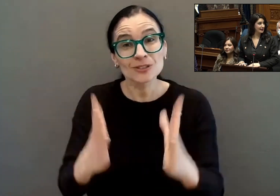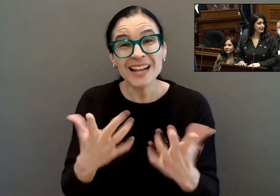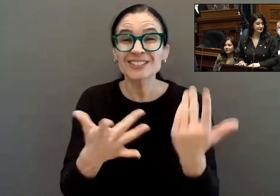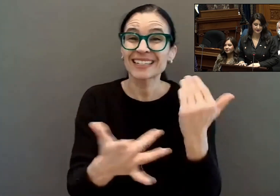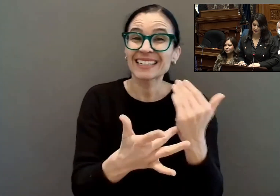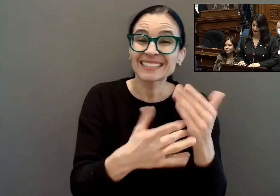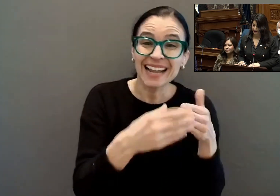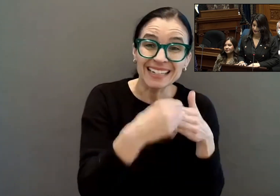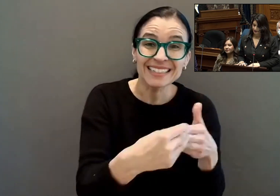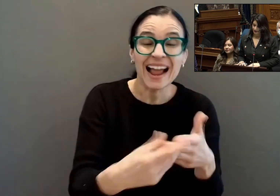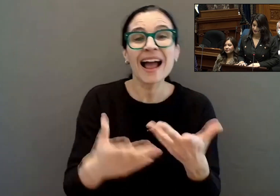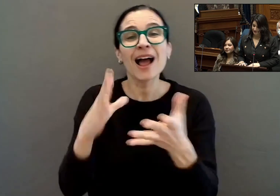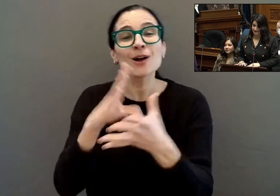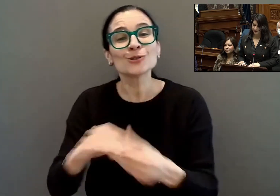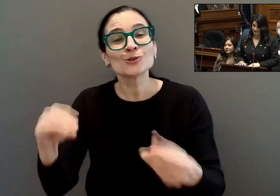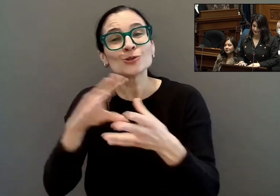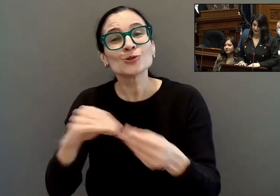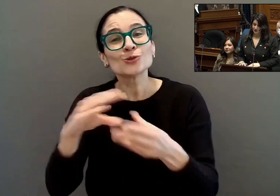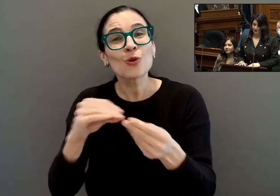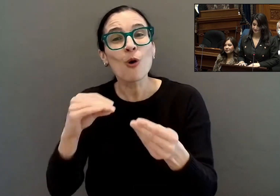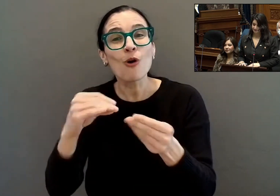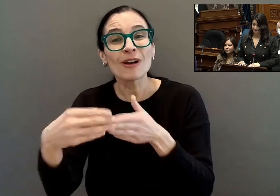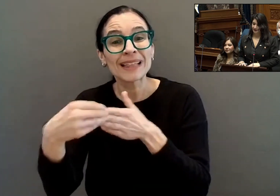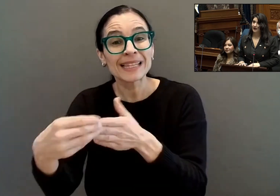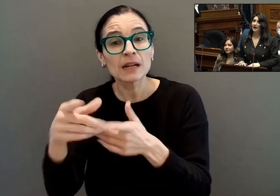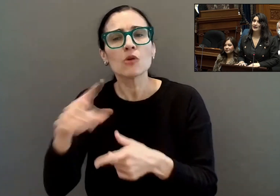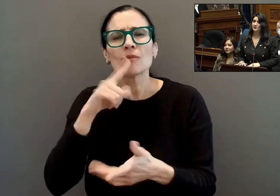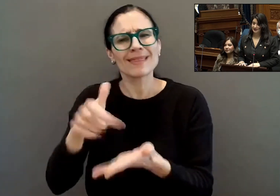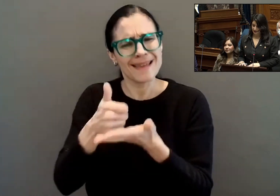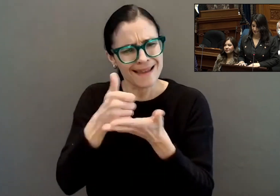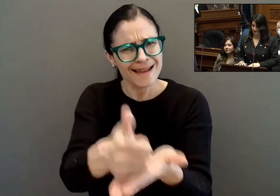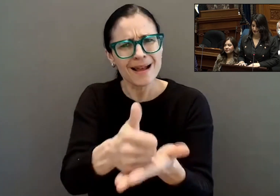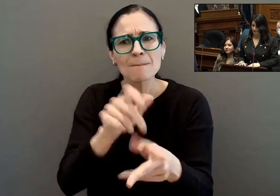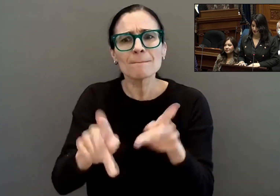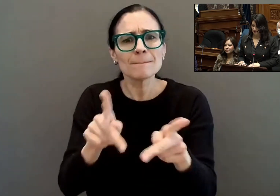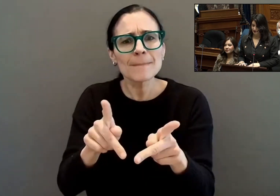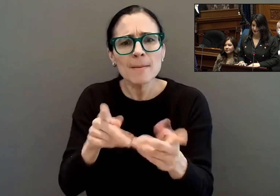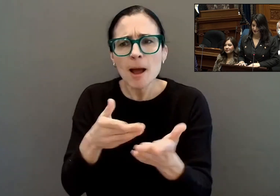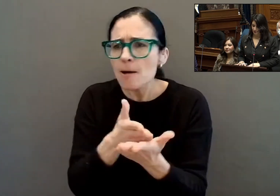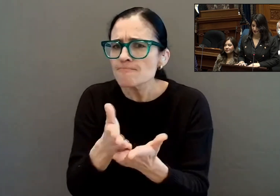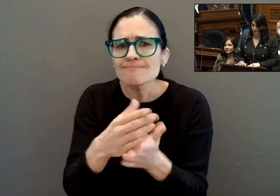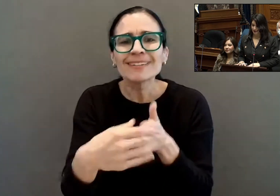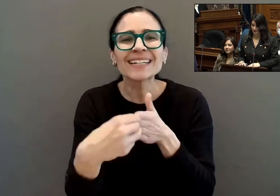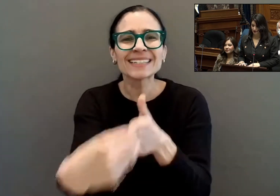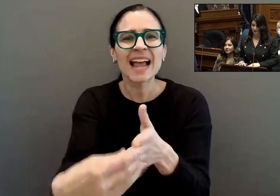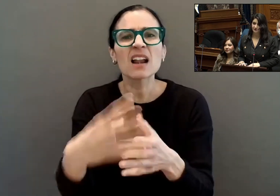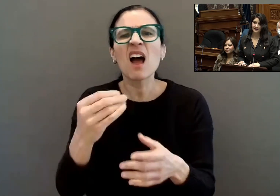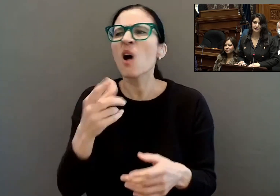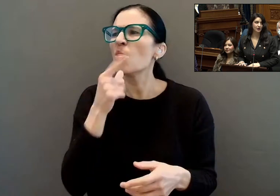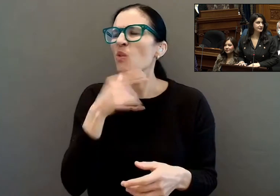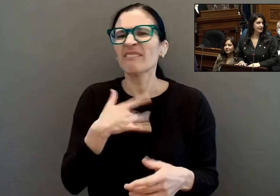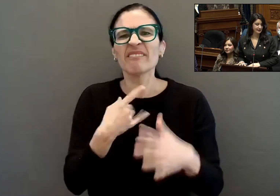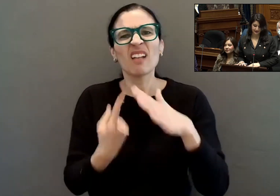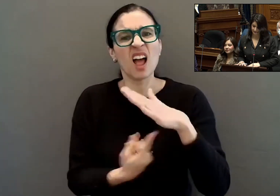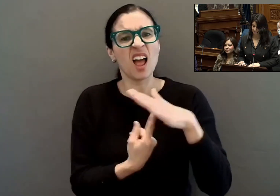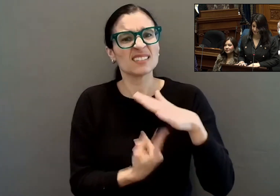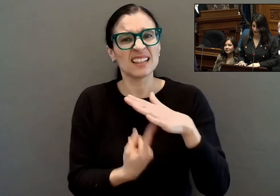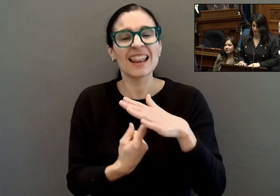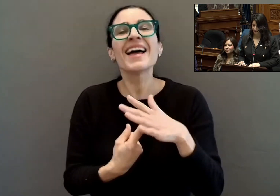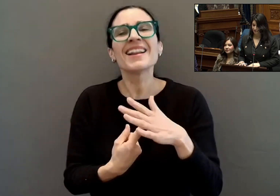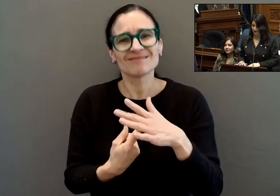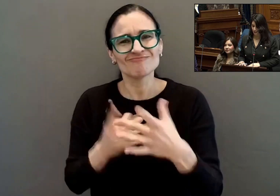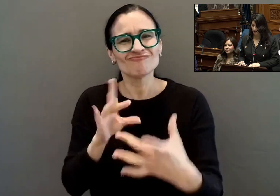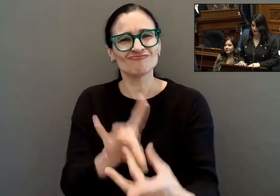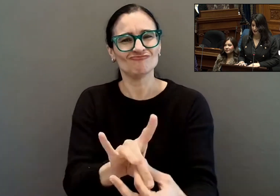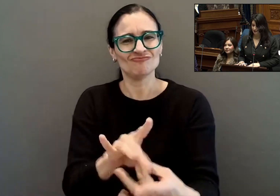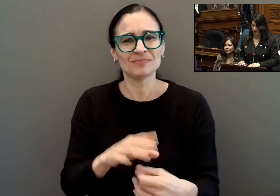needing guidance and facing isolation. As we celebrate these workers this week, we must also fight alongside them